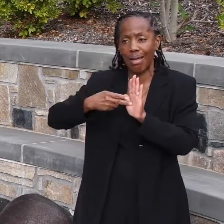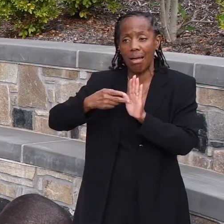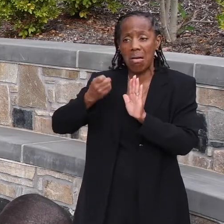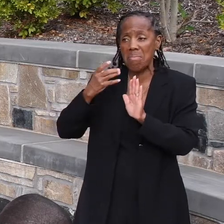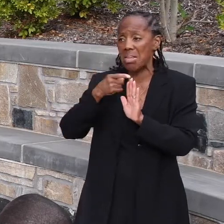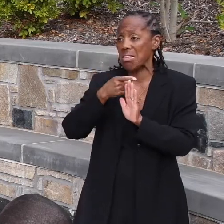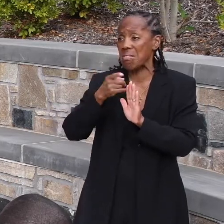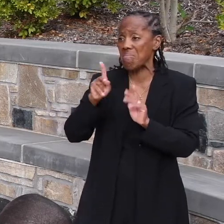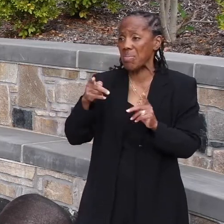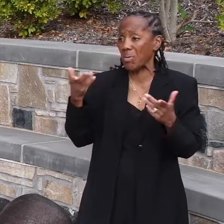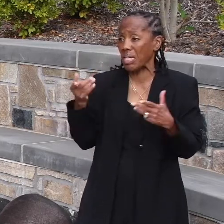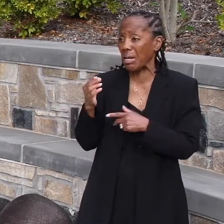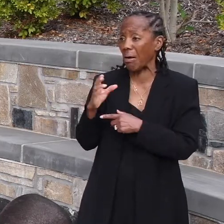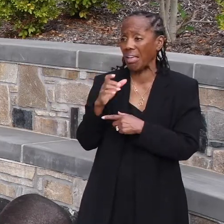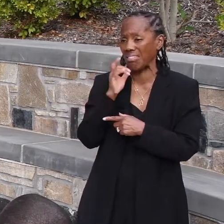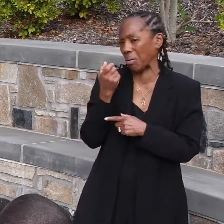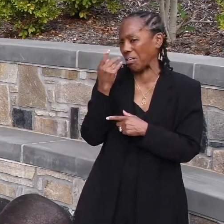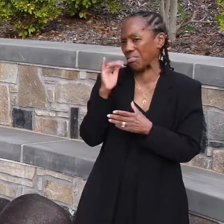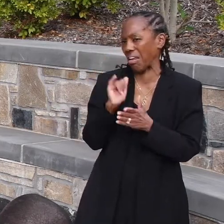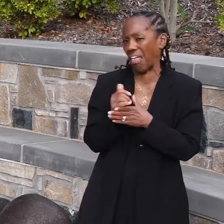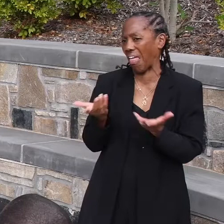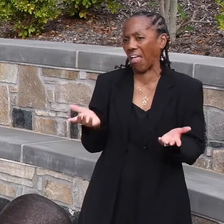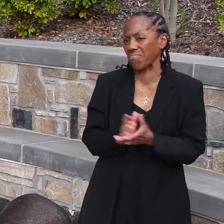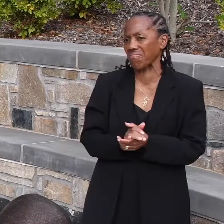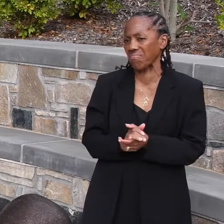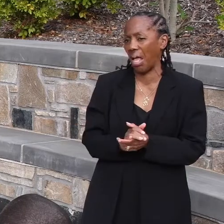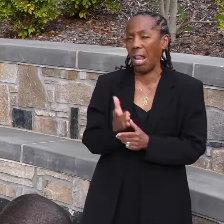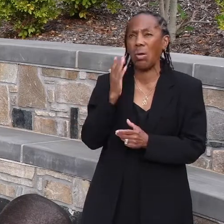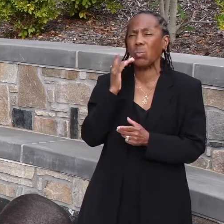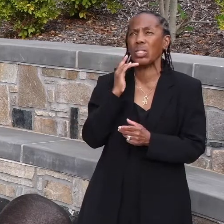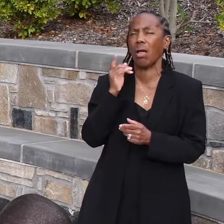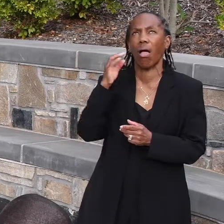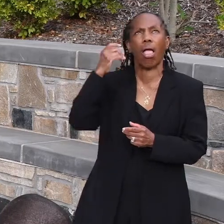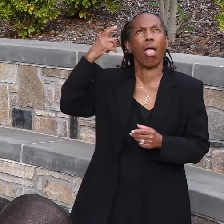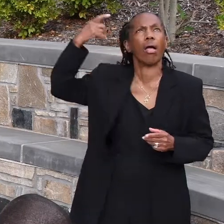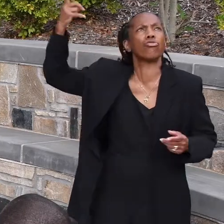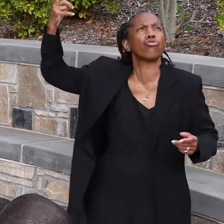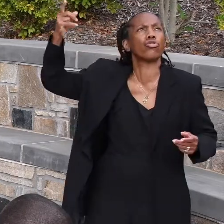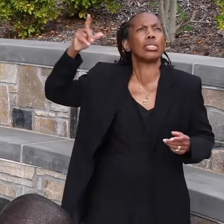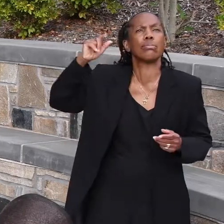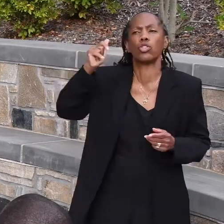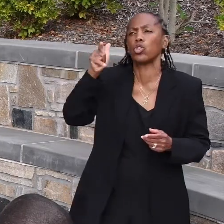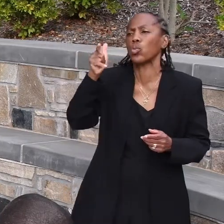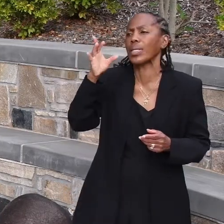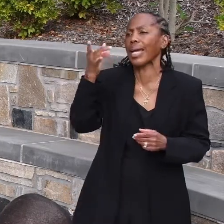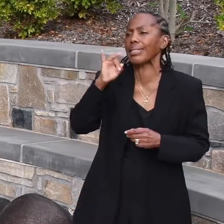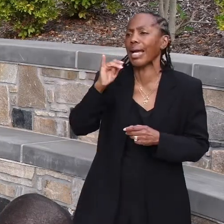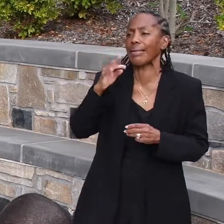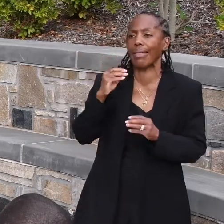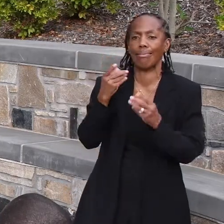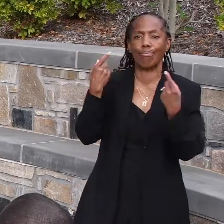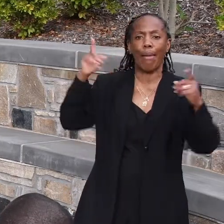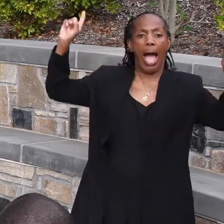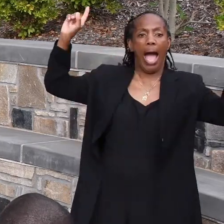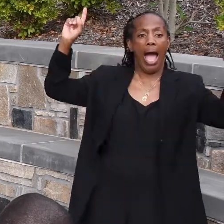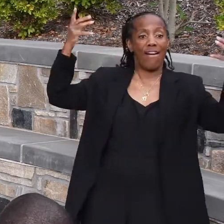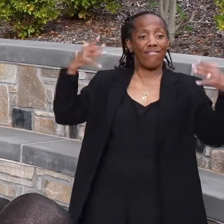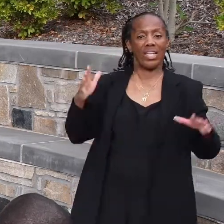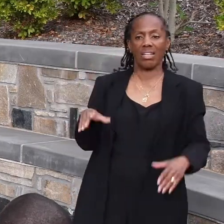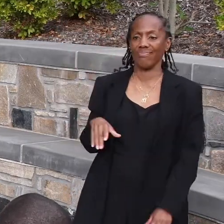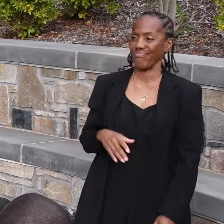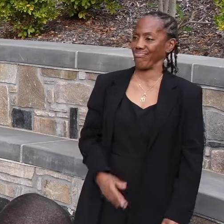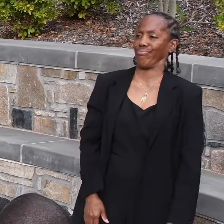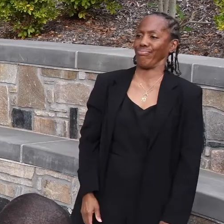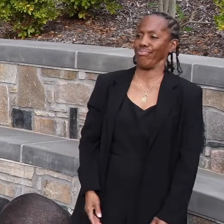doesn't really understand. It's like, we know that fantasy of 28 days and then you're fixed, which is a